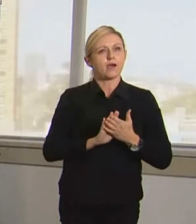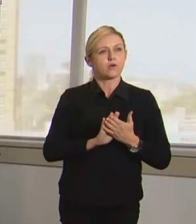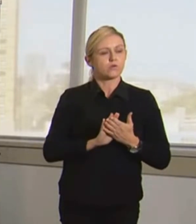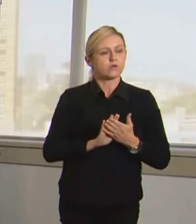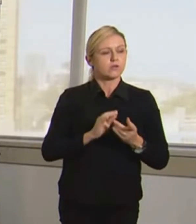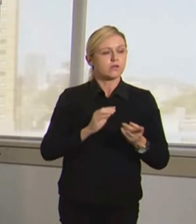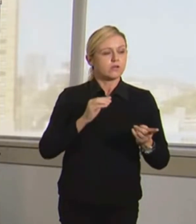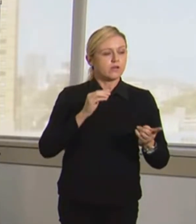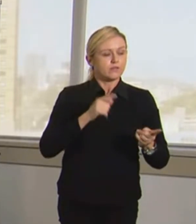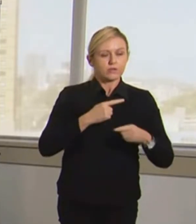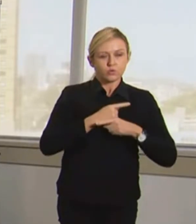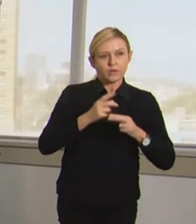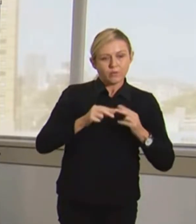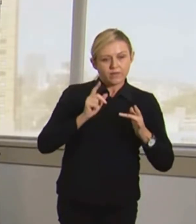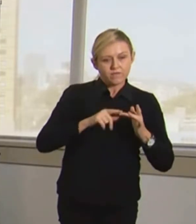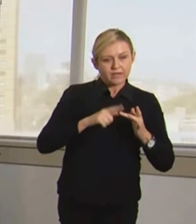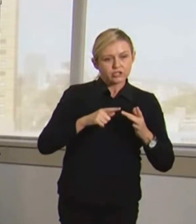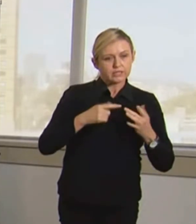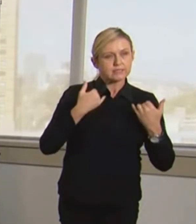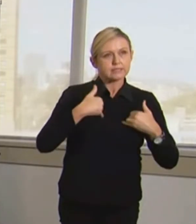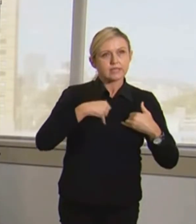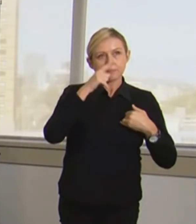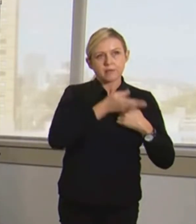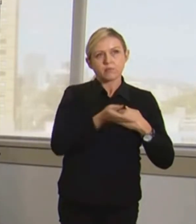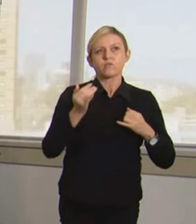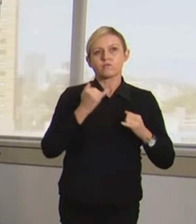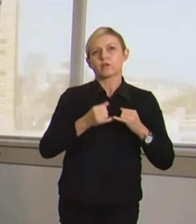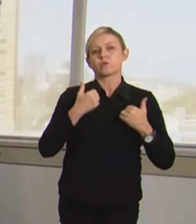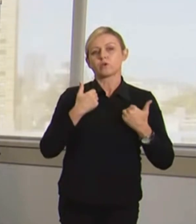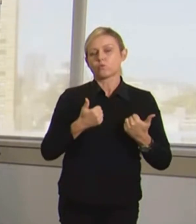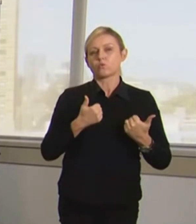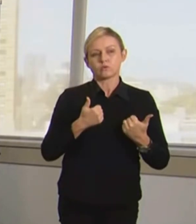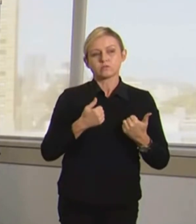that in talking to the infectious diseases specialist, it's a really good step that we could take.